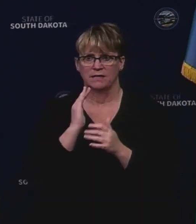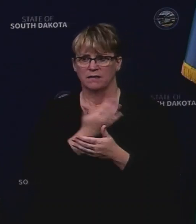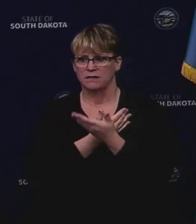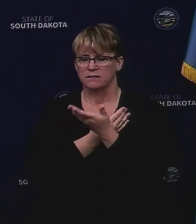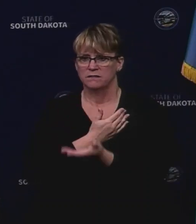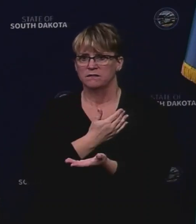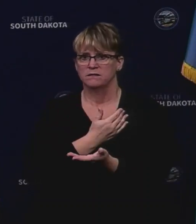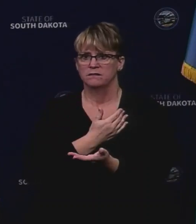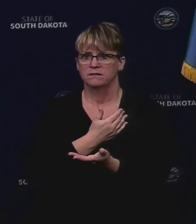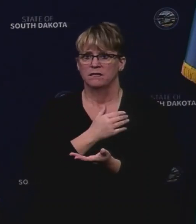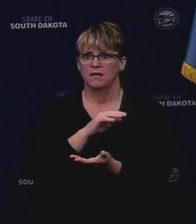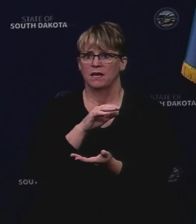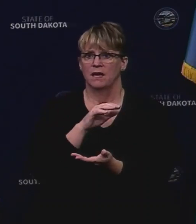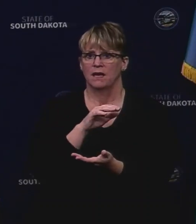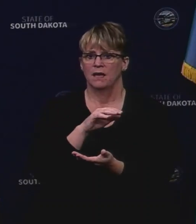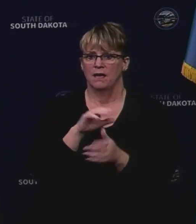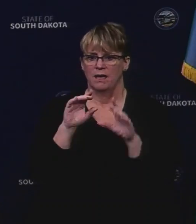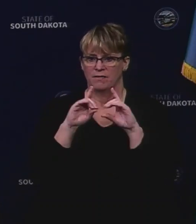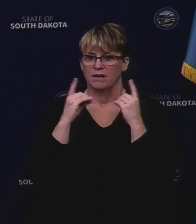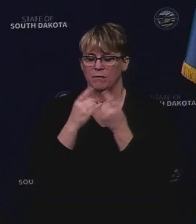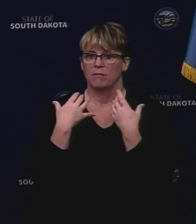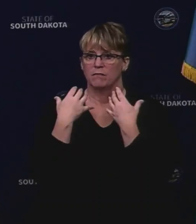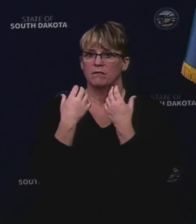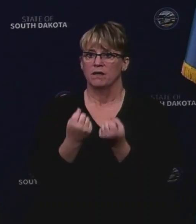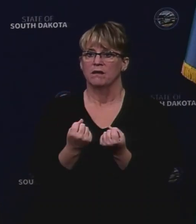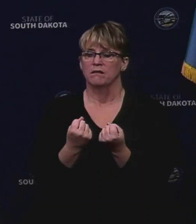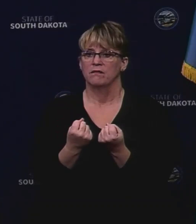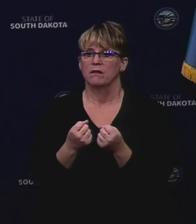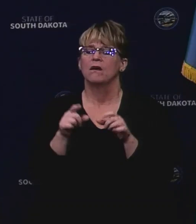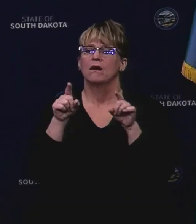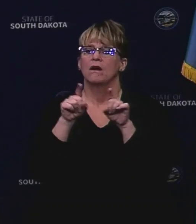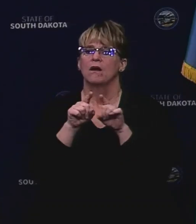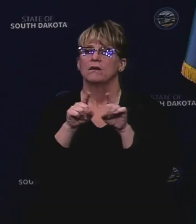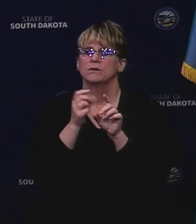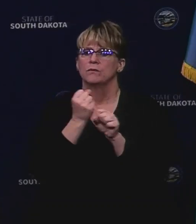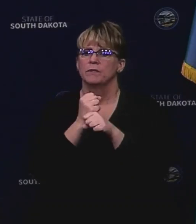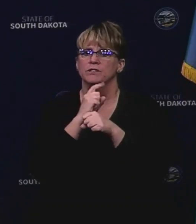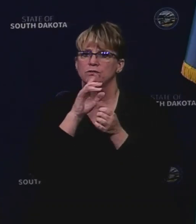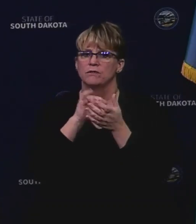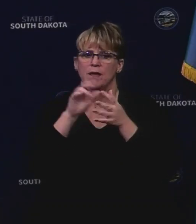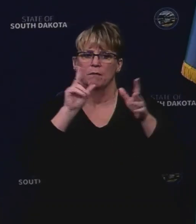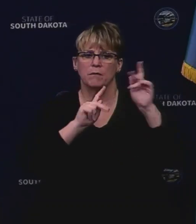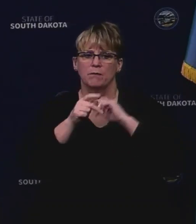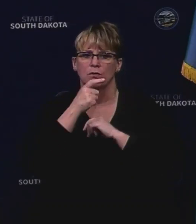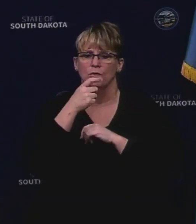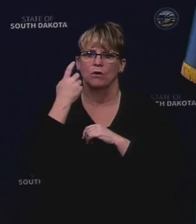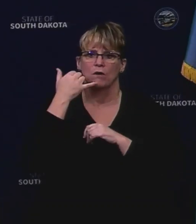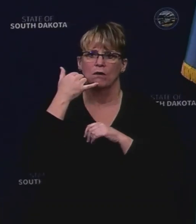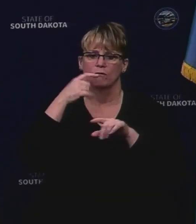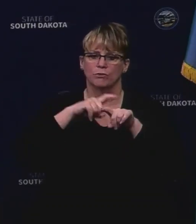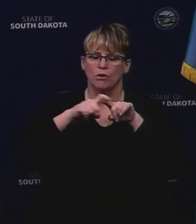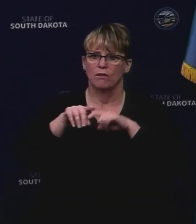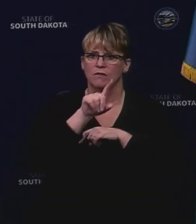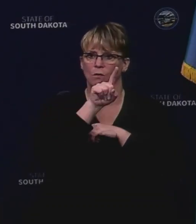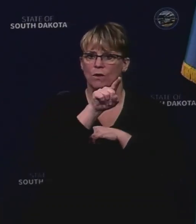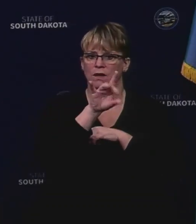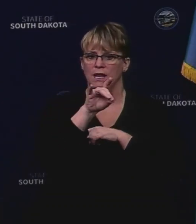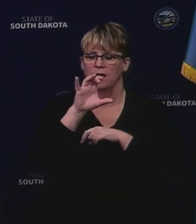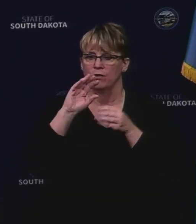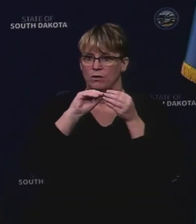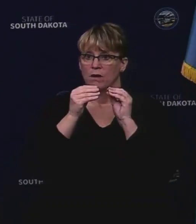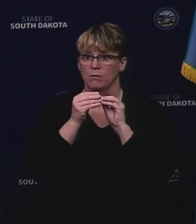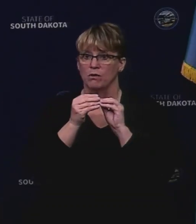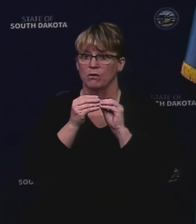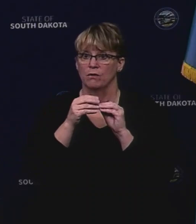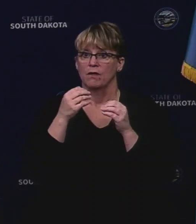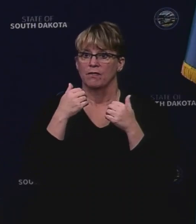us at the Department of Health. We've also ensured that folks that are calling our 800 number are